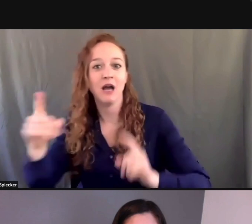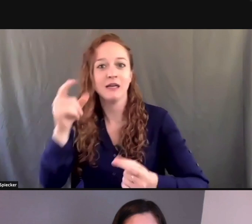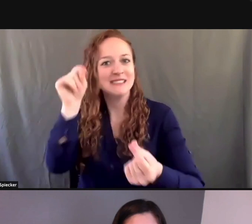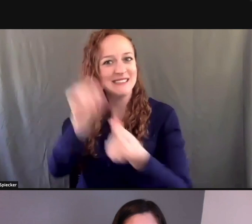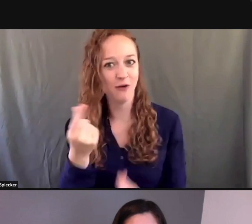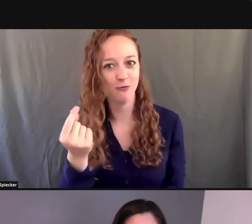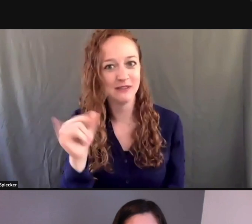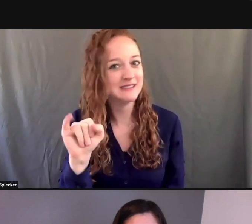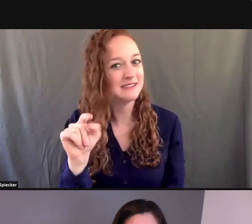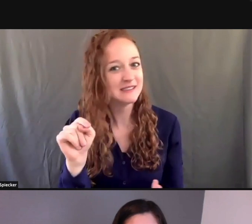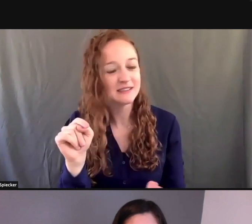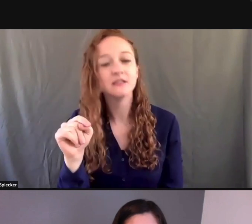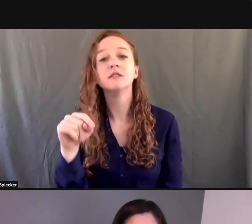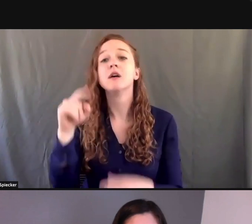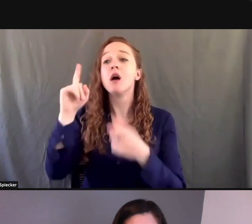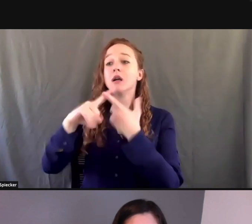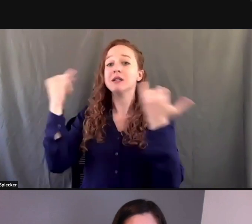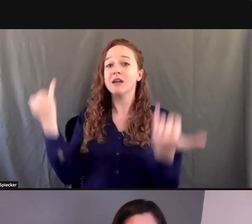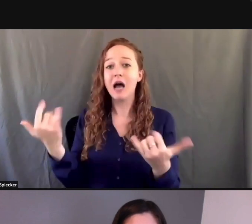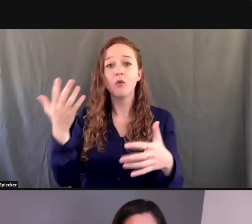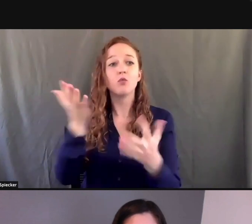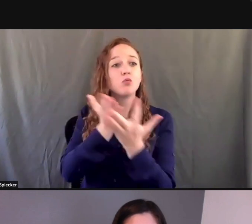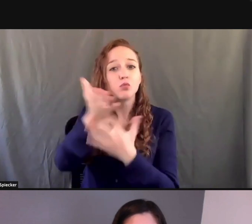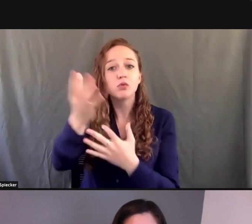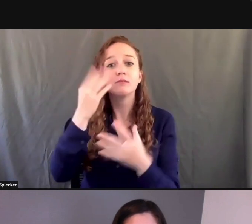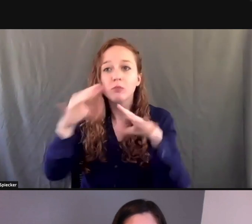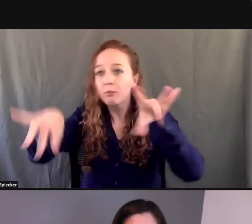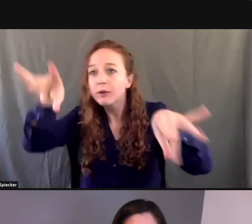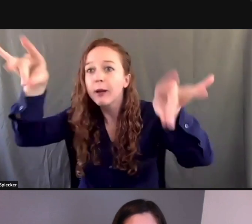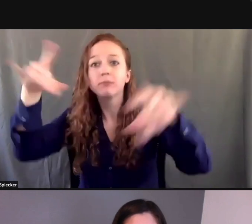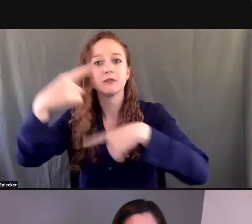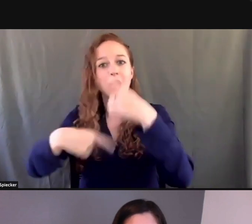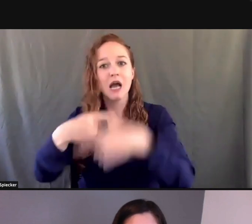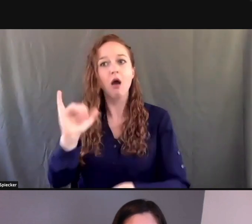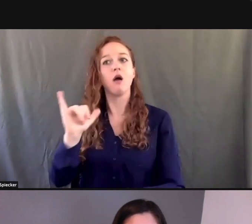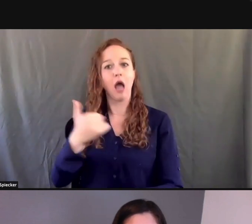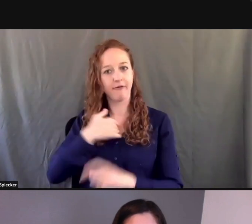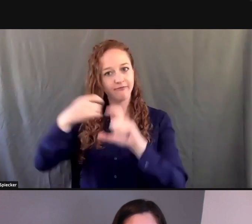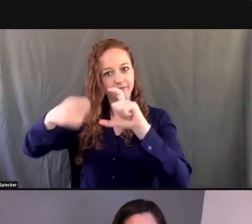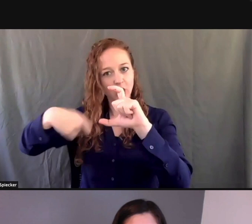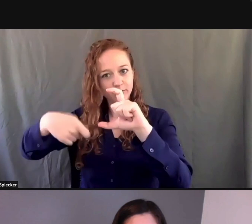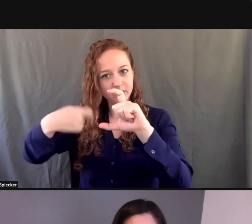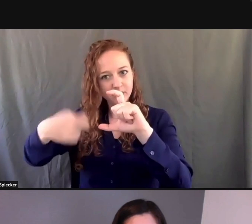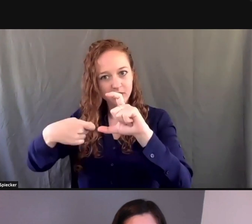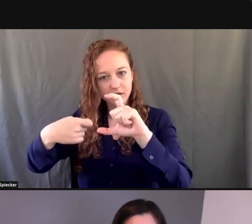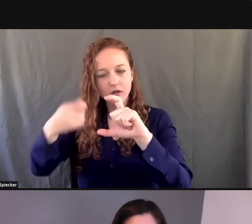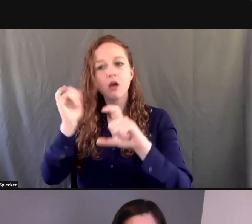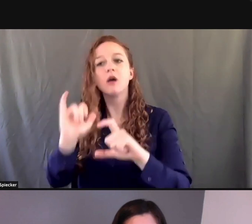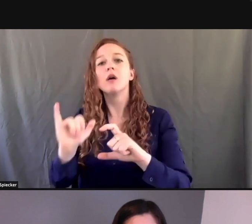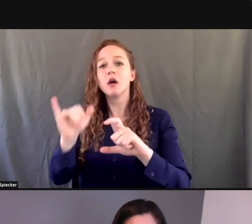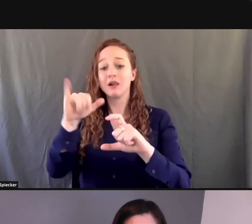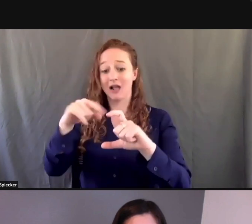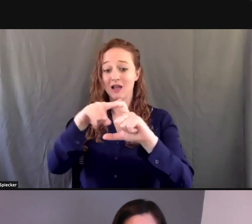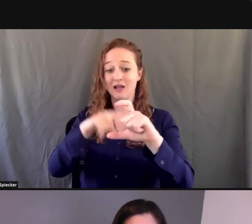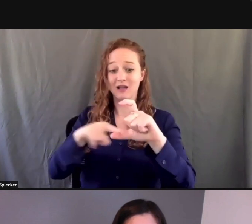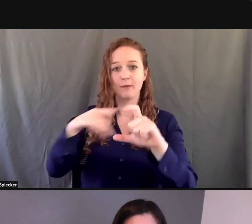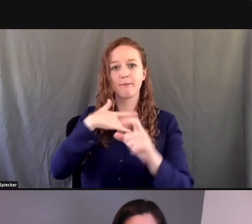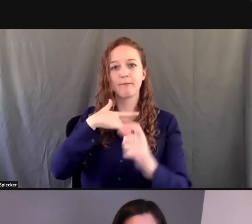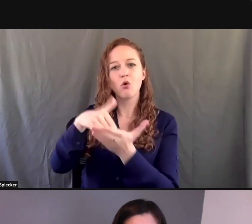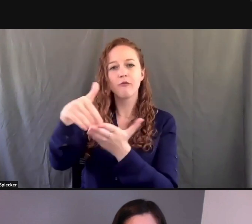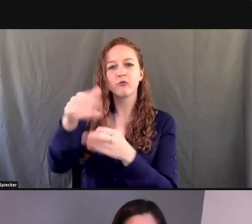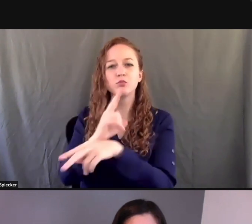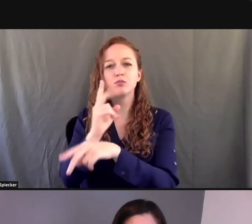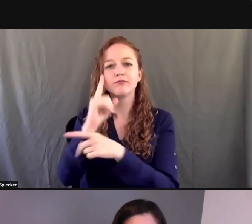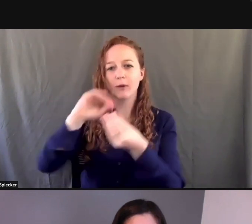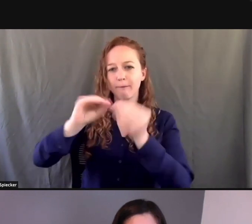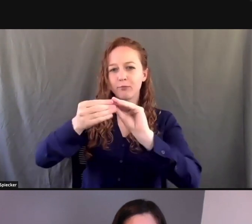fingerspelling, you really understand the concept behind that word? Sometimes we're able to learn and use that, but later people ask,